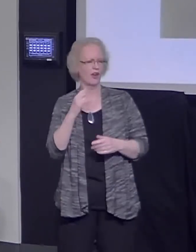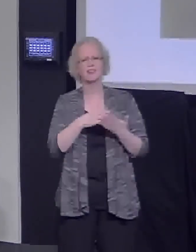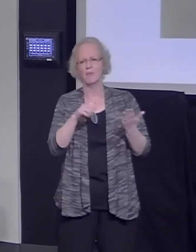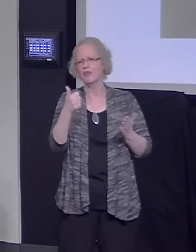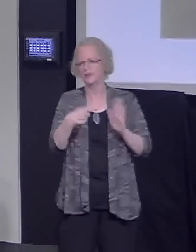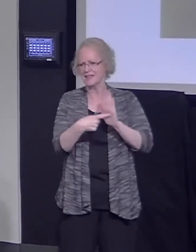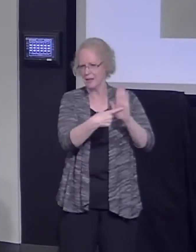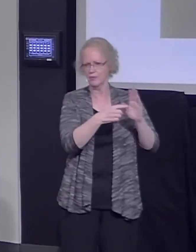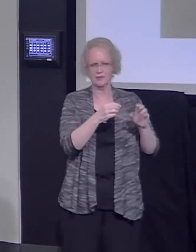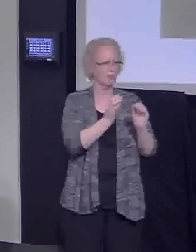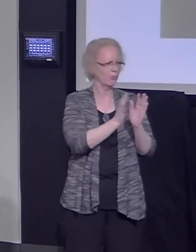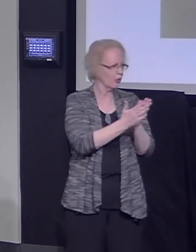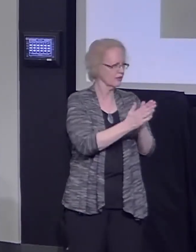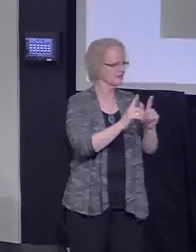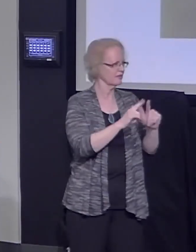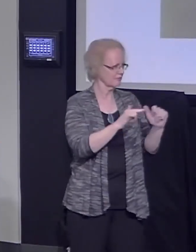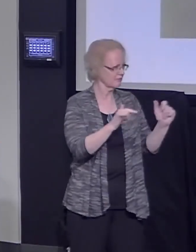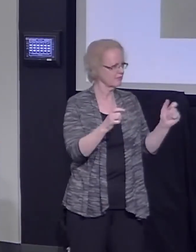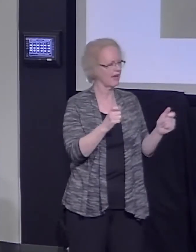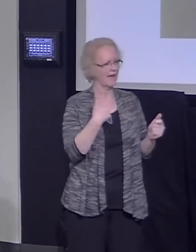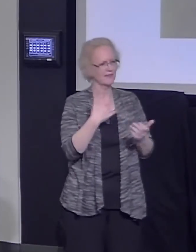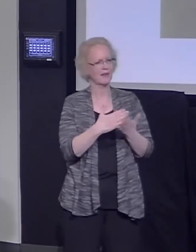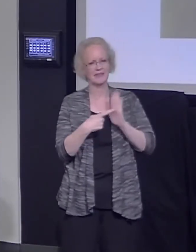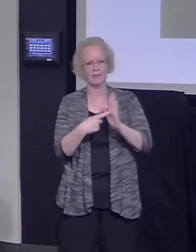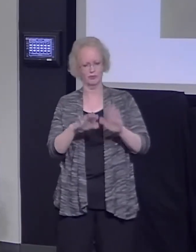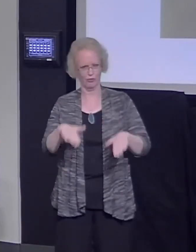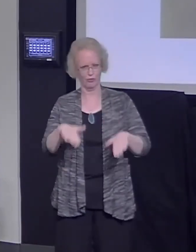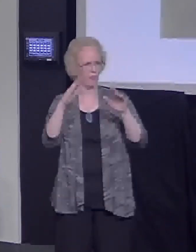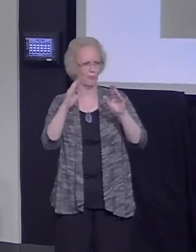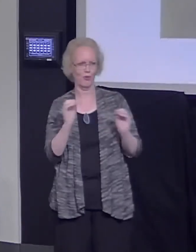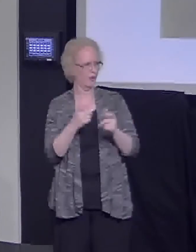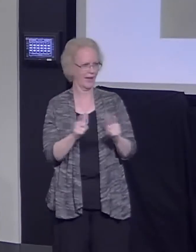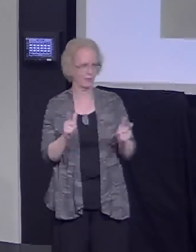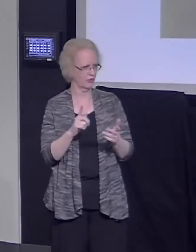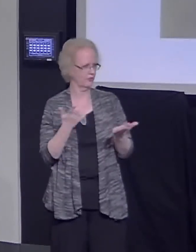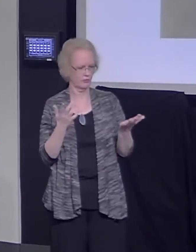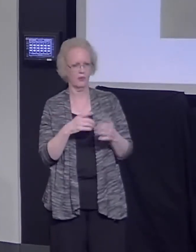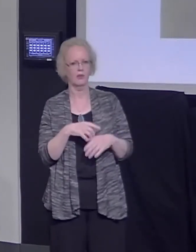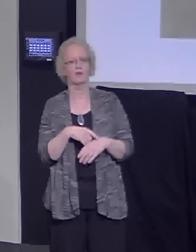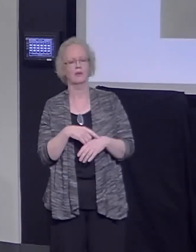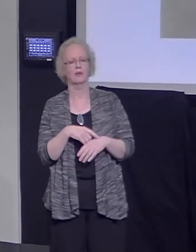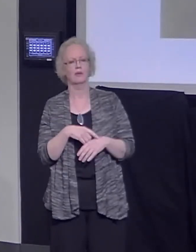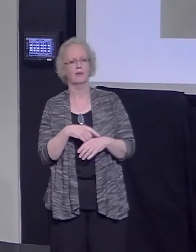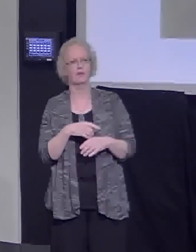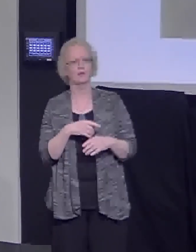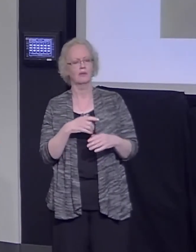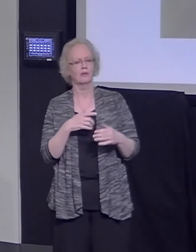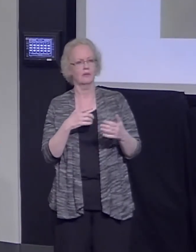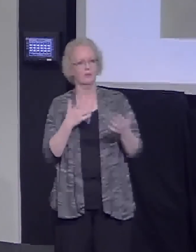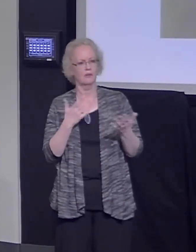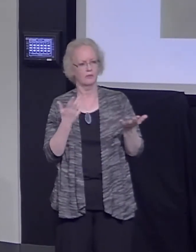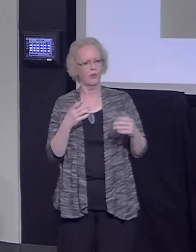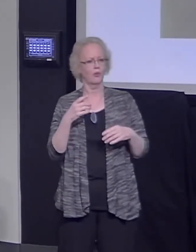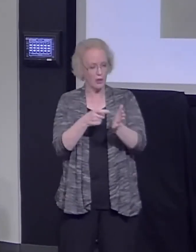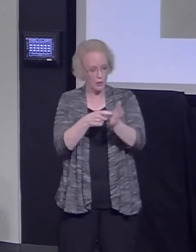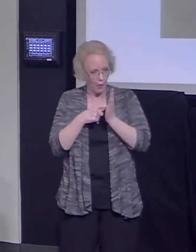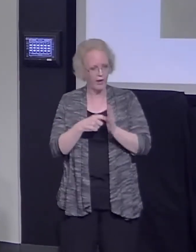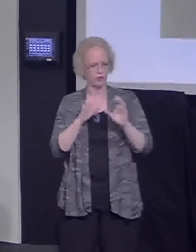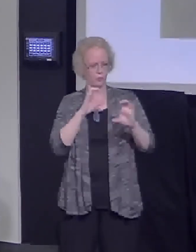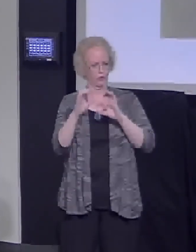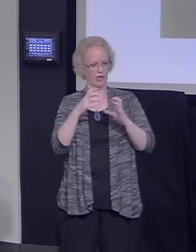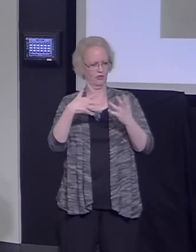so I think language is defined by its function of communication with members of the same